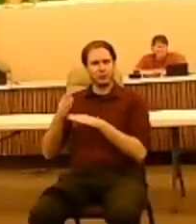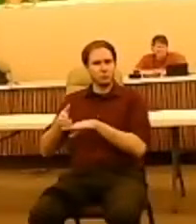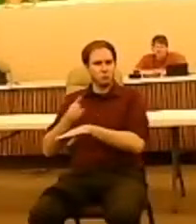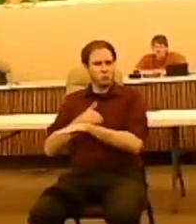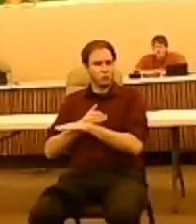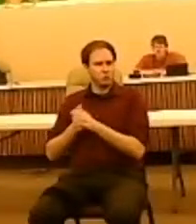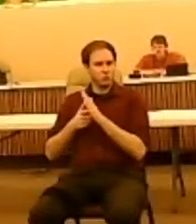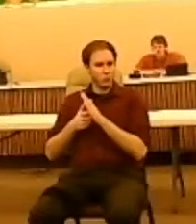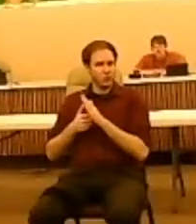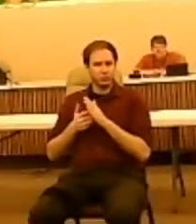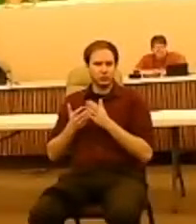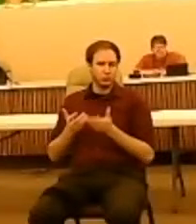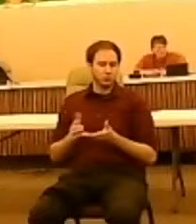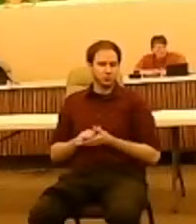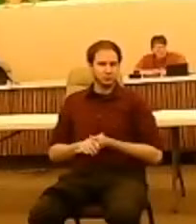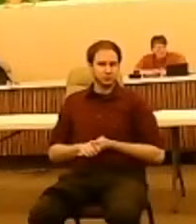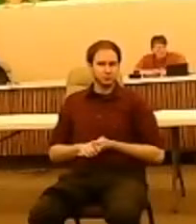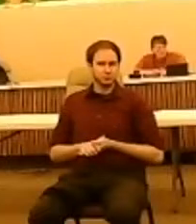So